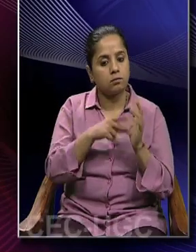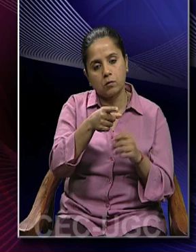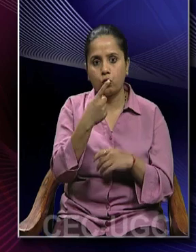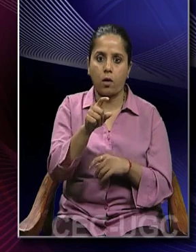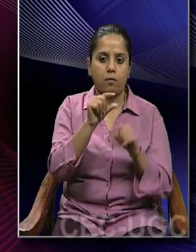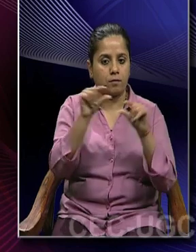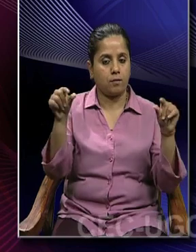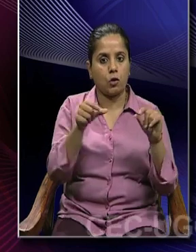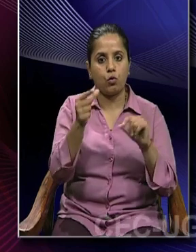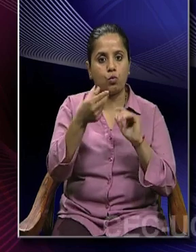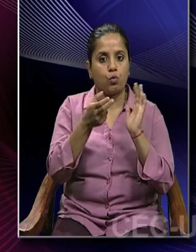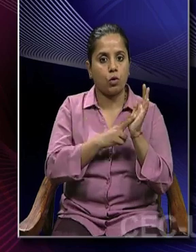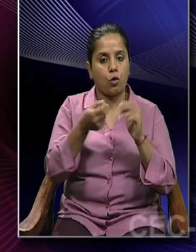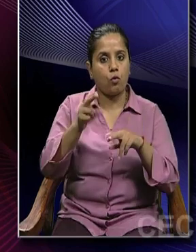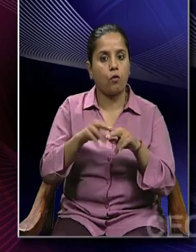that union of states,